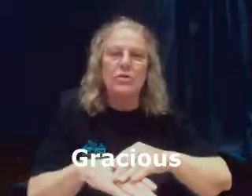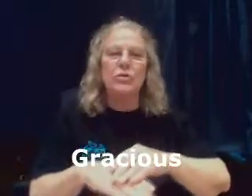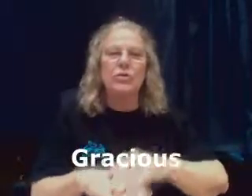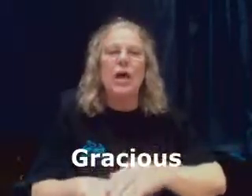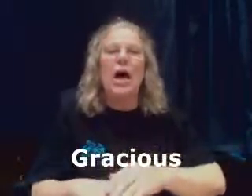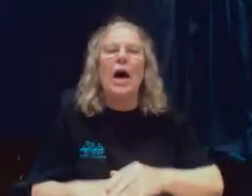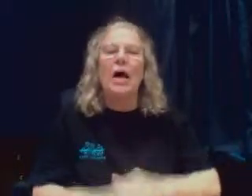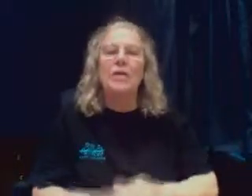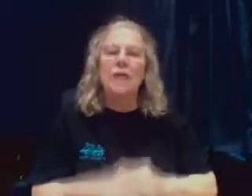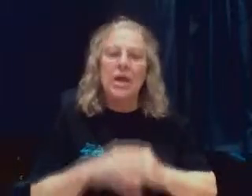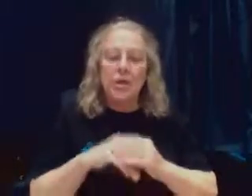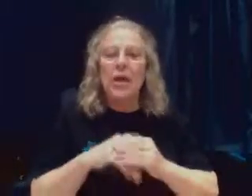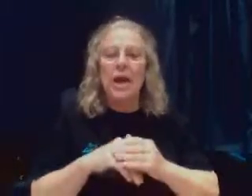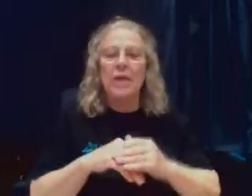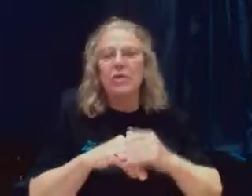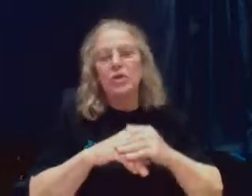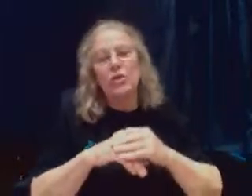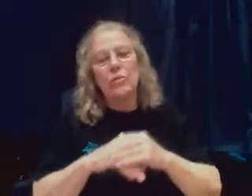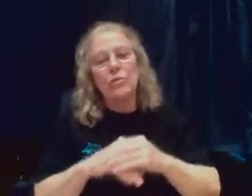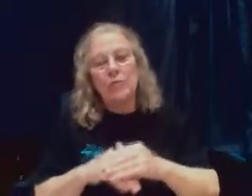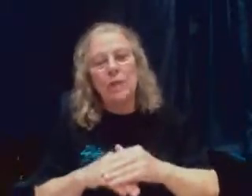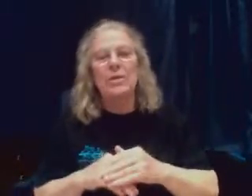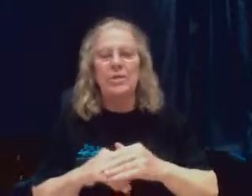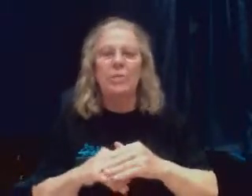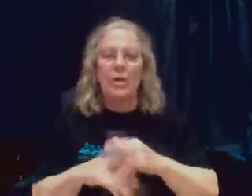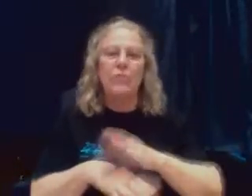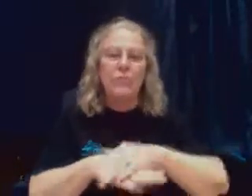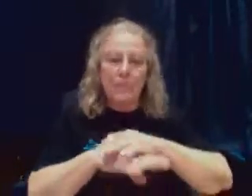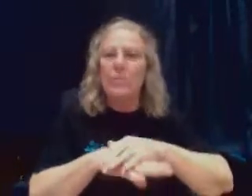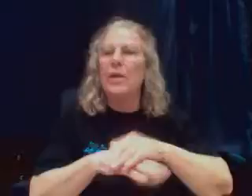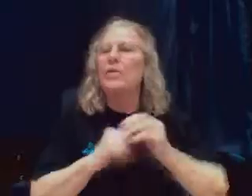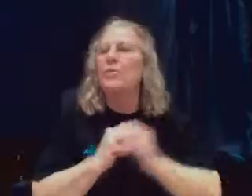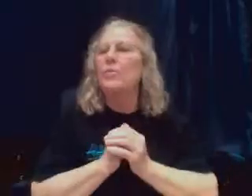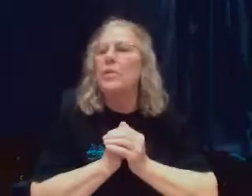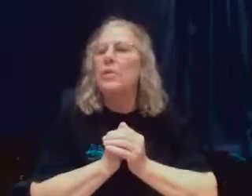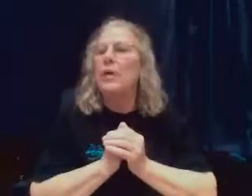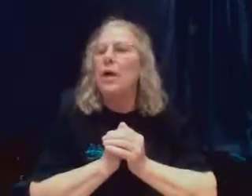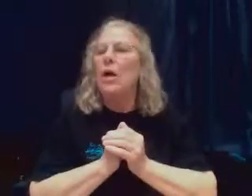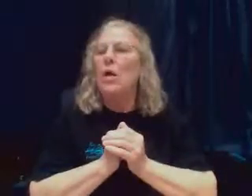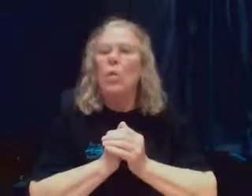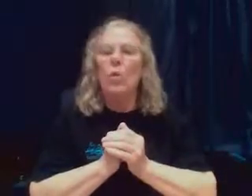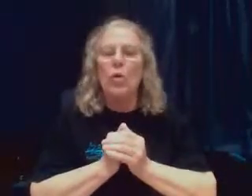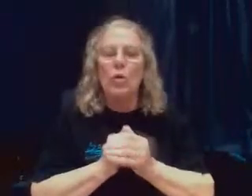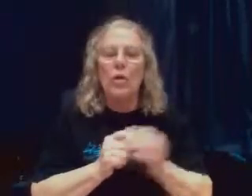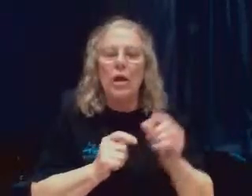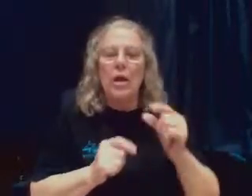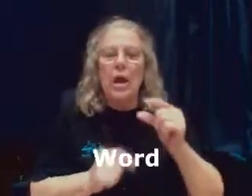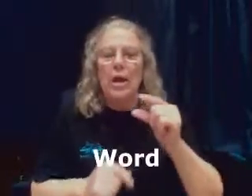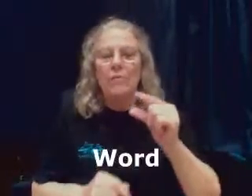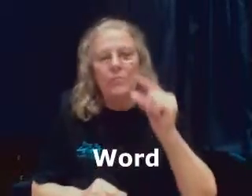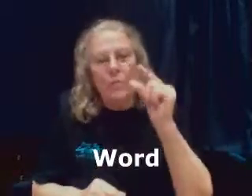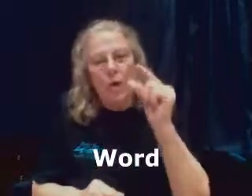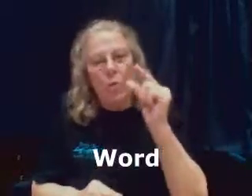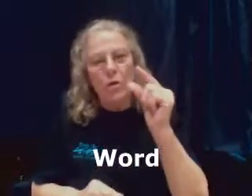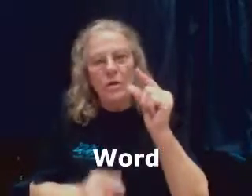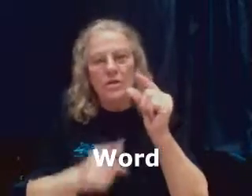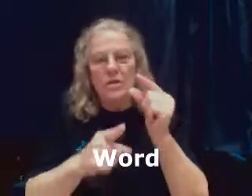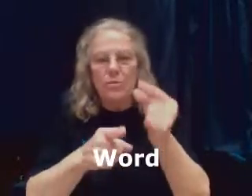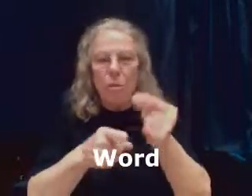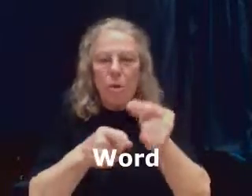to take your hand and she would rub it to make you feel better. Word, and a word is a small